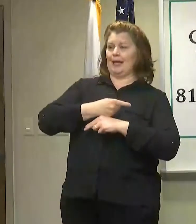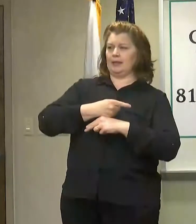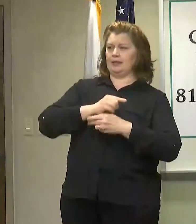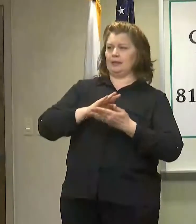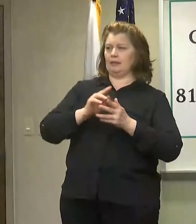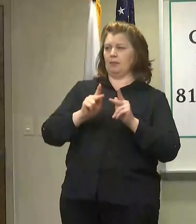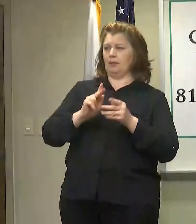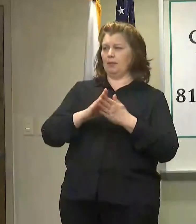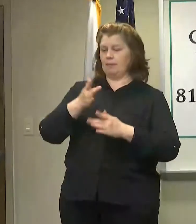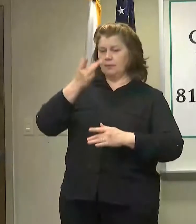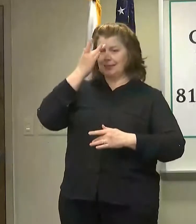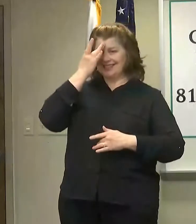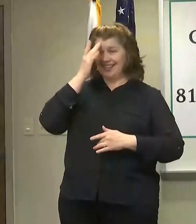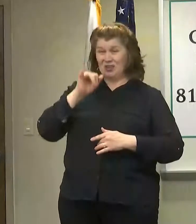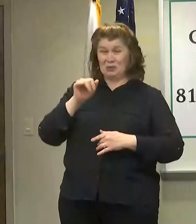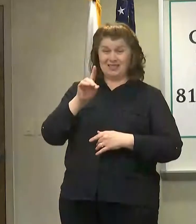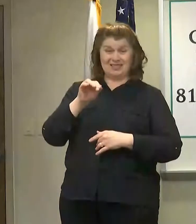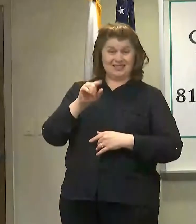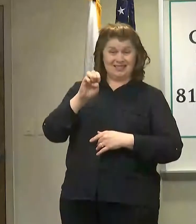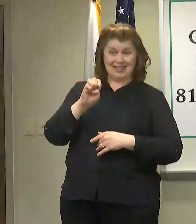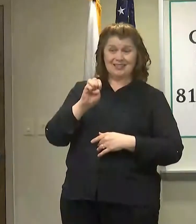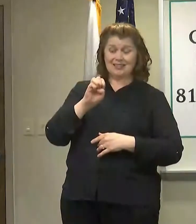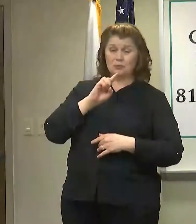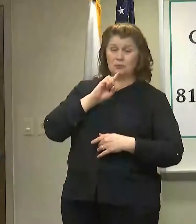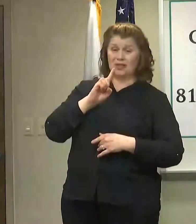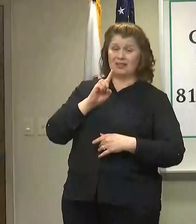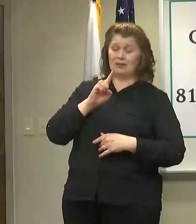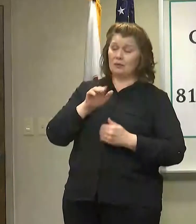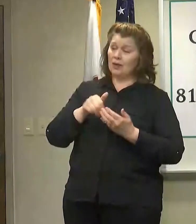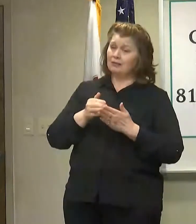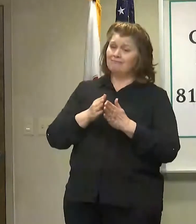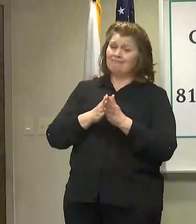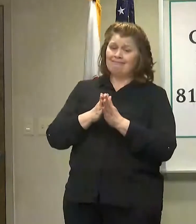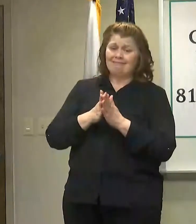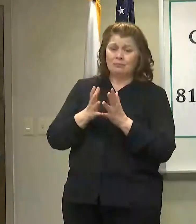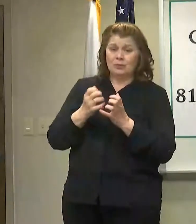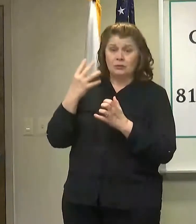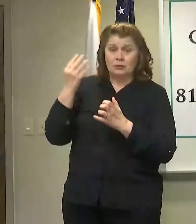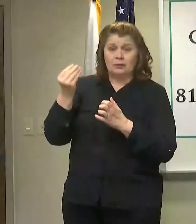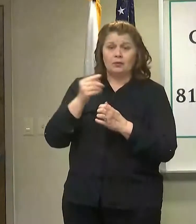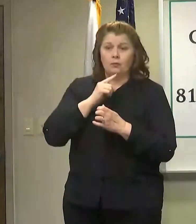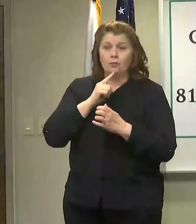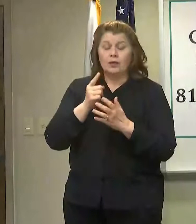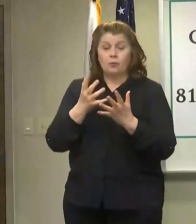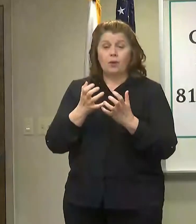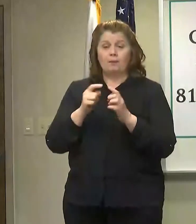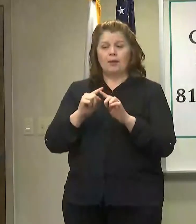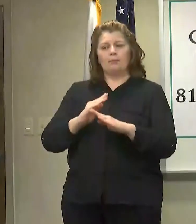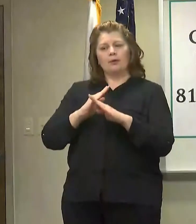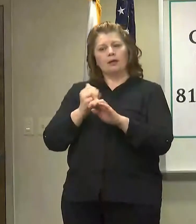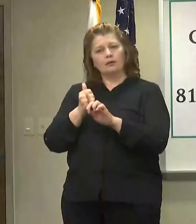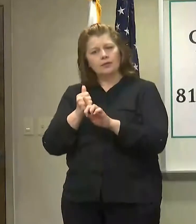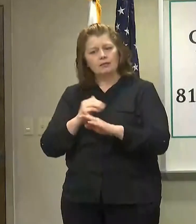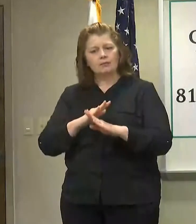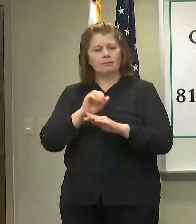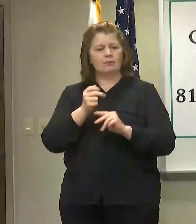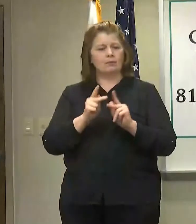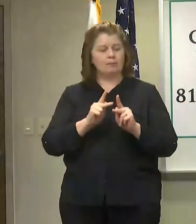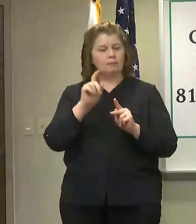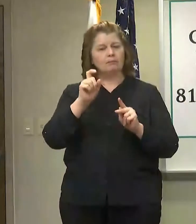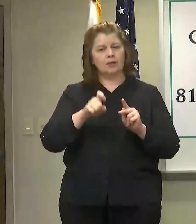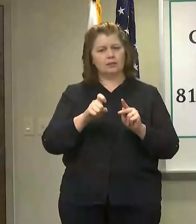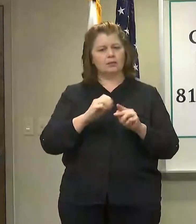there are dates when people, I know, we are all angsty to get out, but again, you're protecting yourself, you're protecting others, and you're